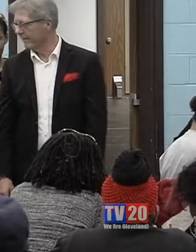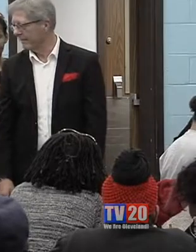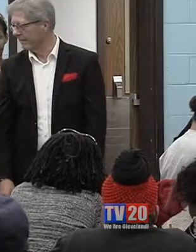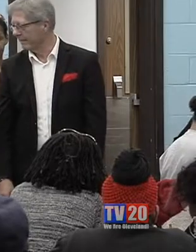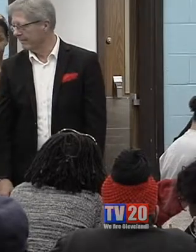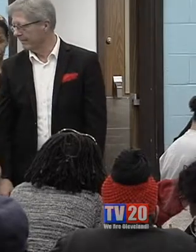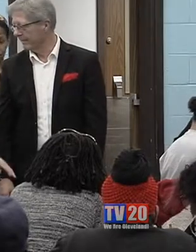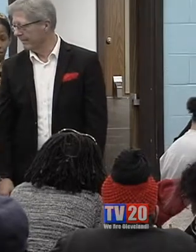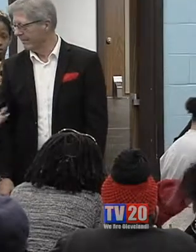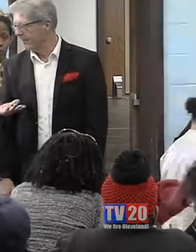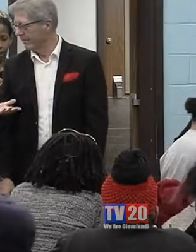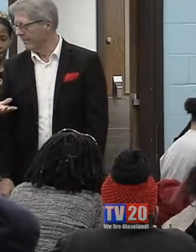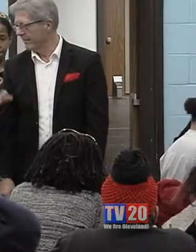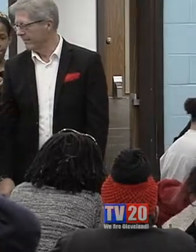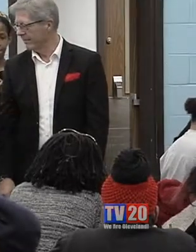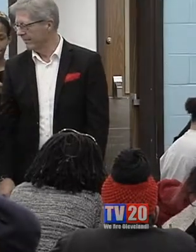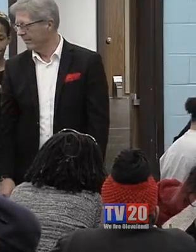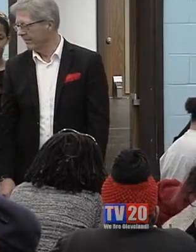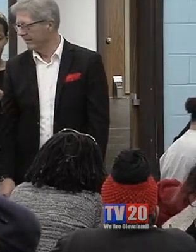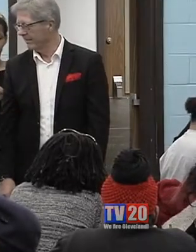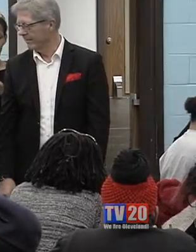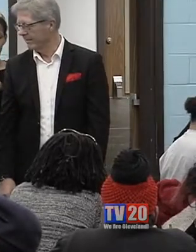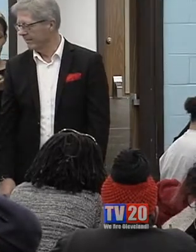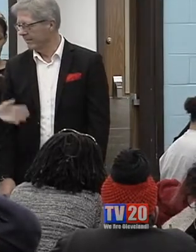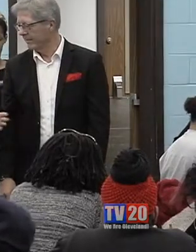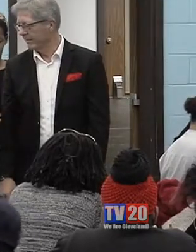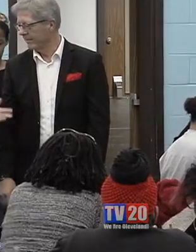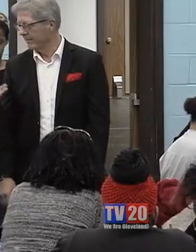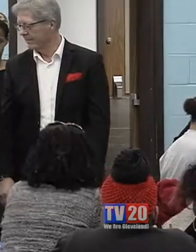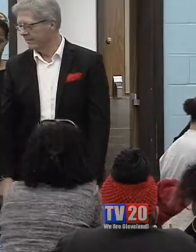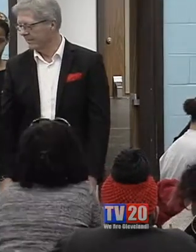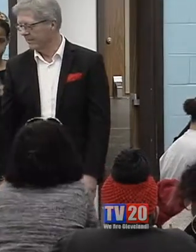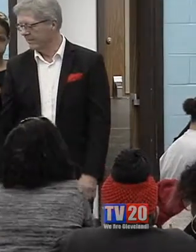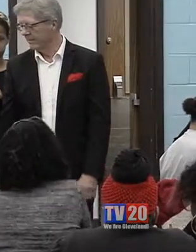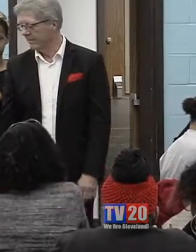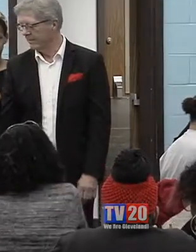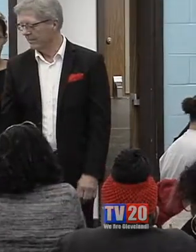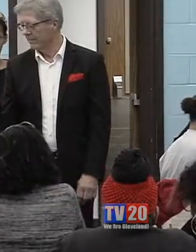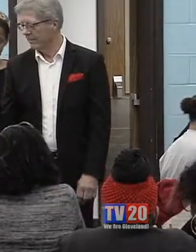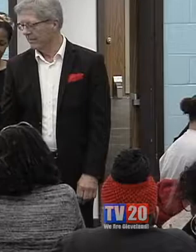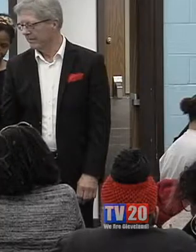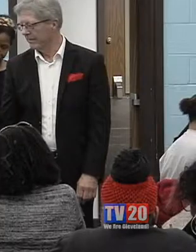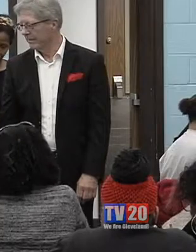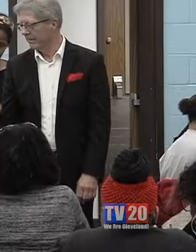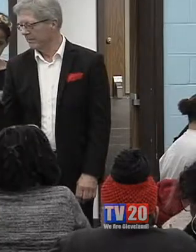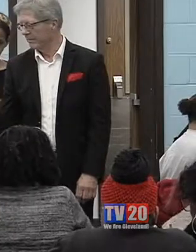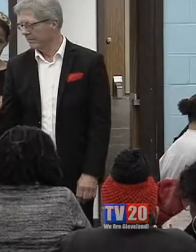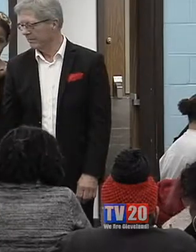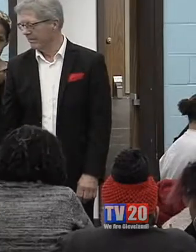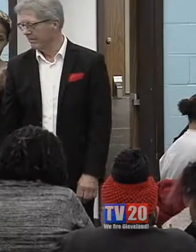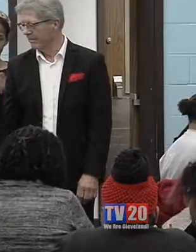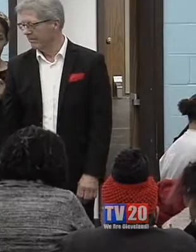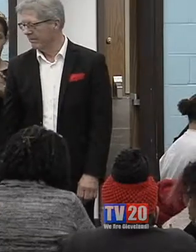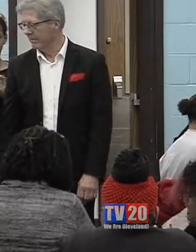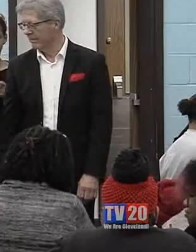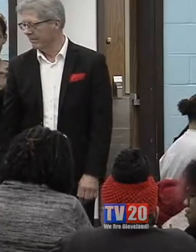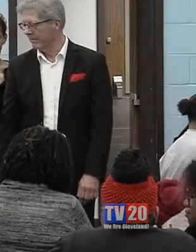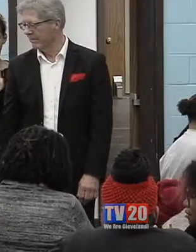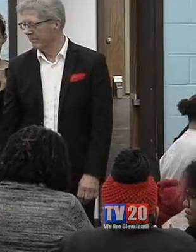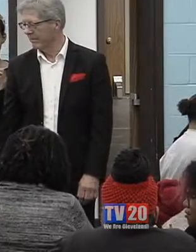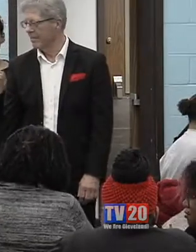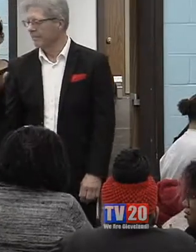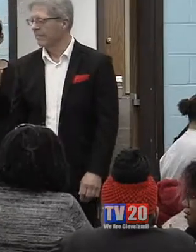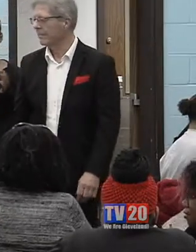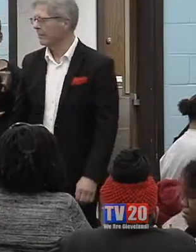stop before maybe he's gonna hit a curve or there's stairs approaching, or he needs to give me